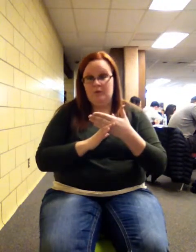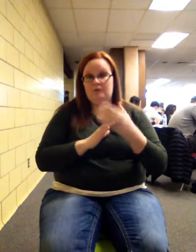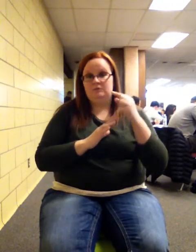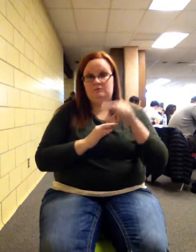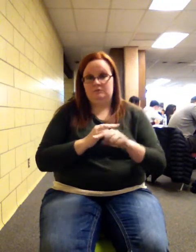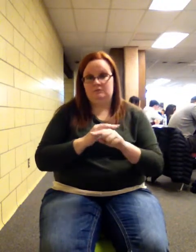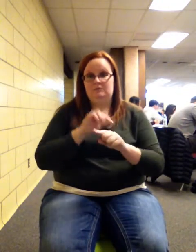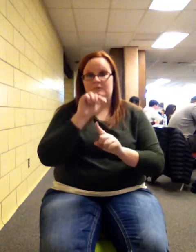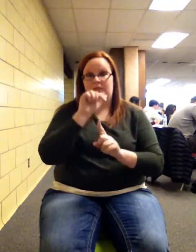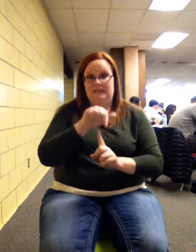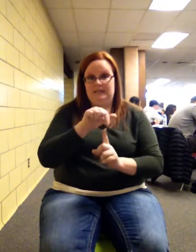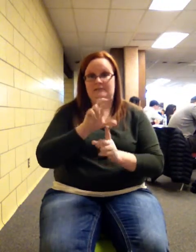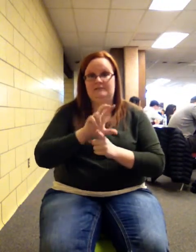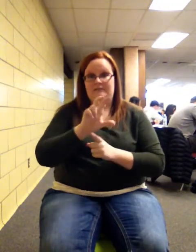banker.